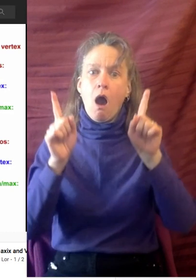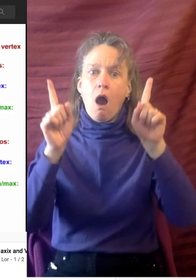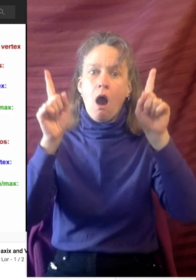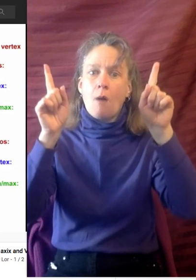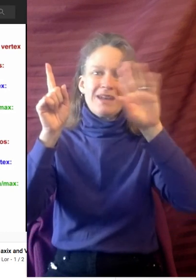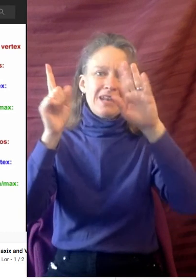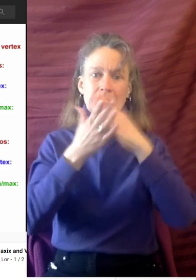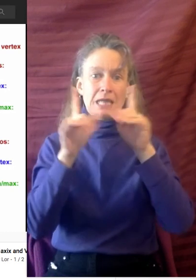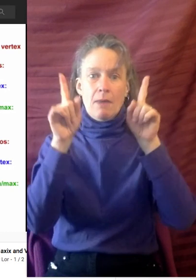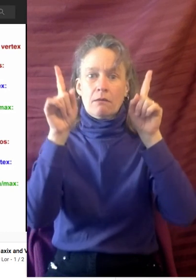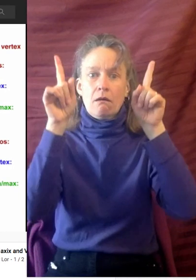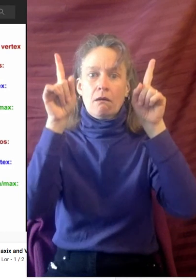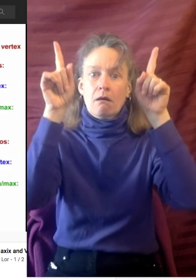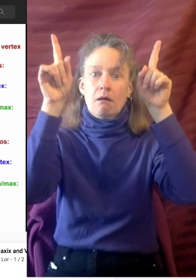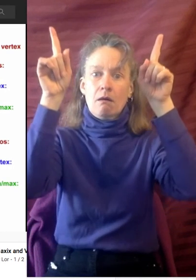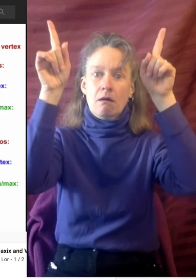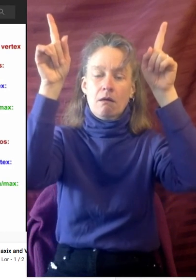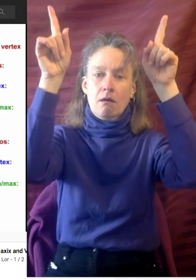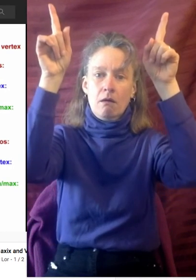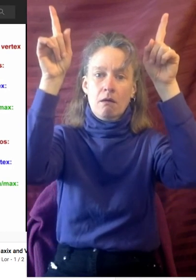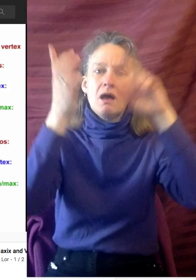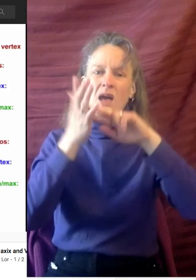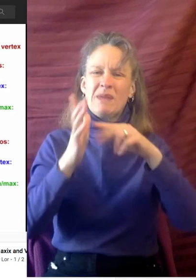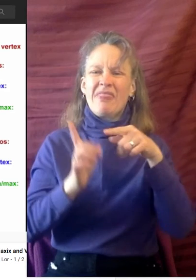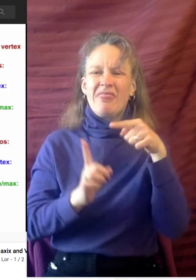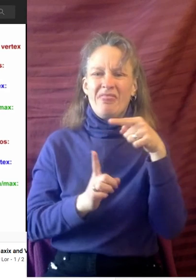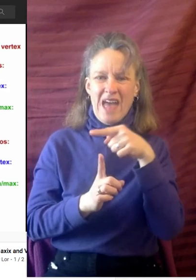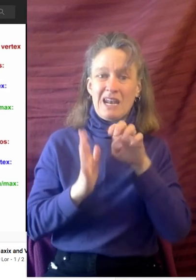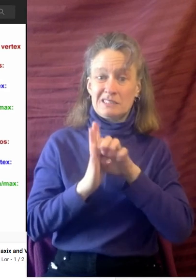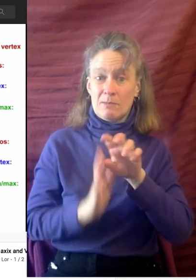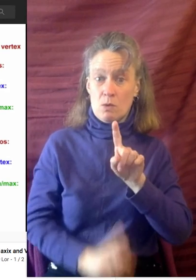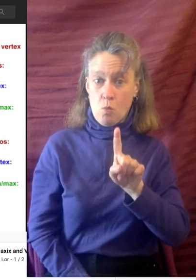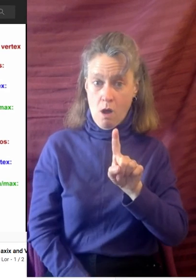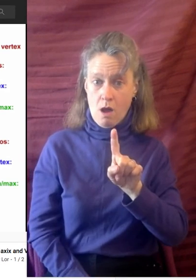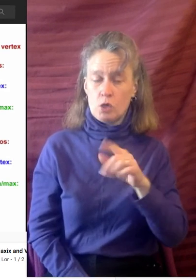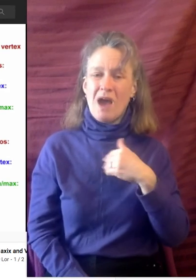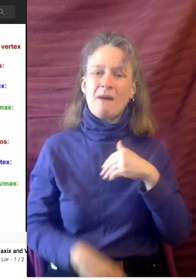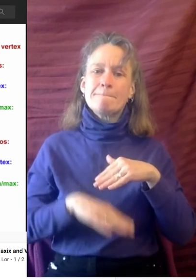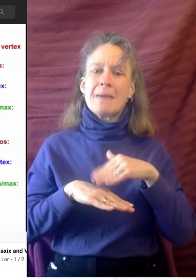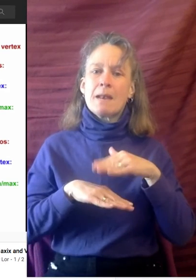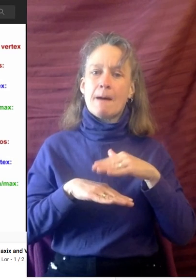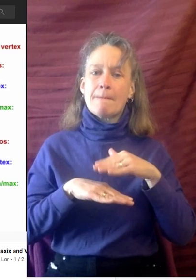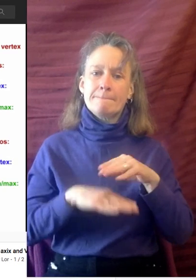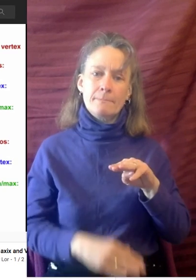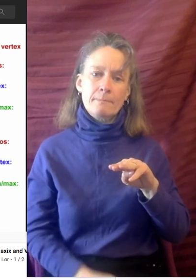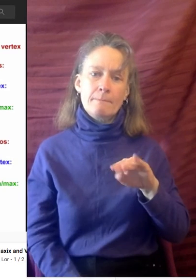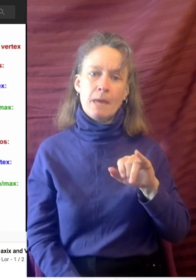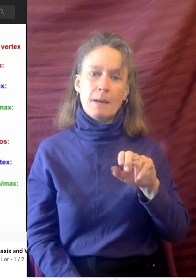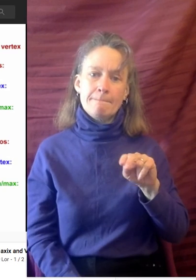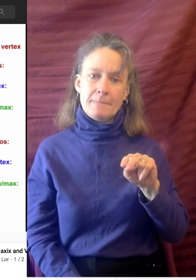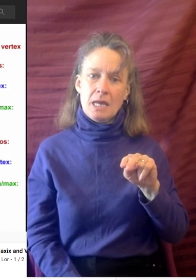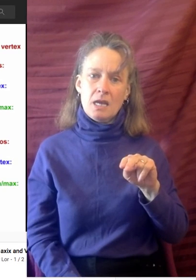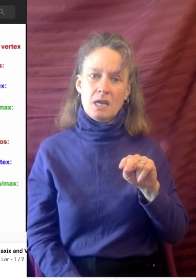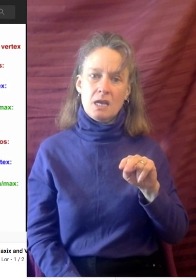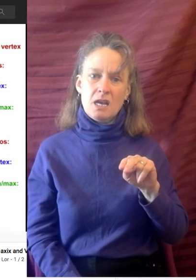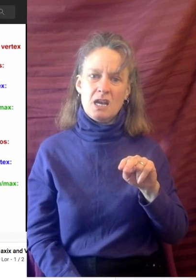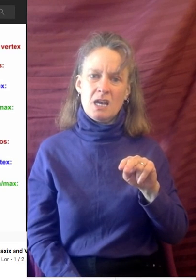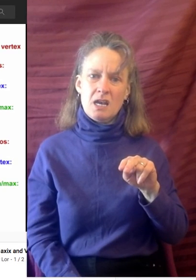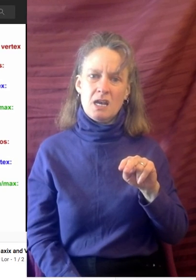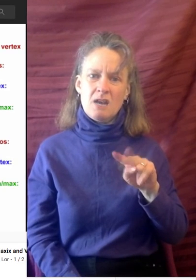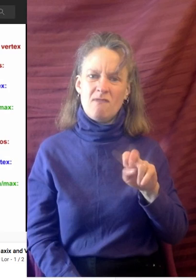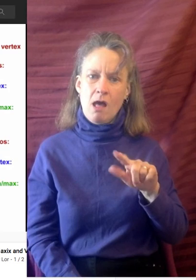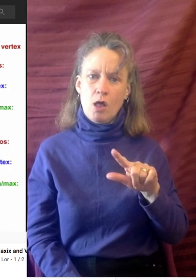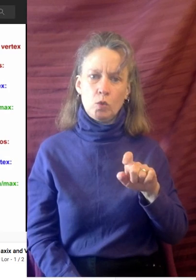stop, we have a minimum value down at the lowest point. So we don't have a maximum for example